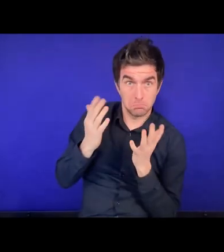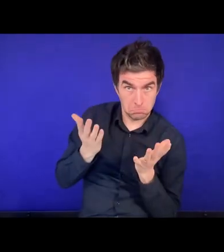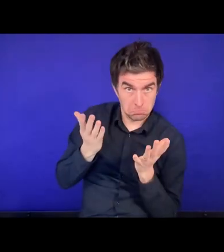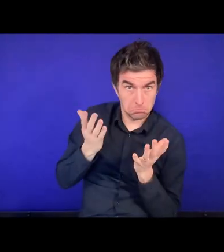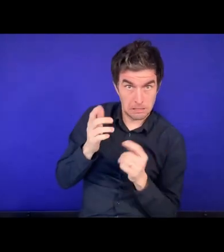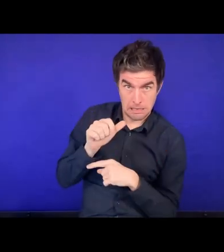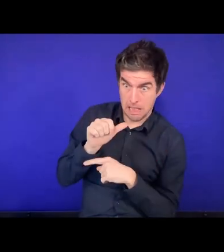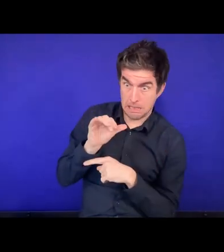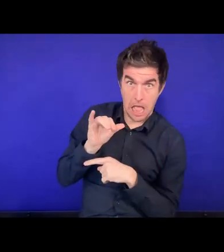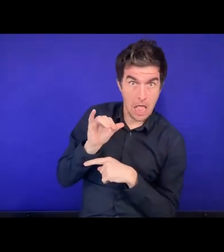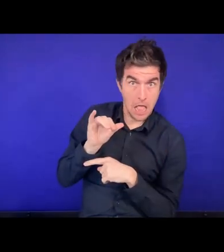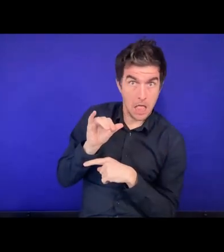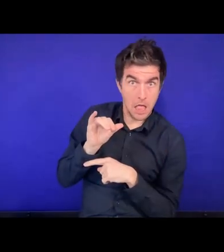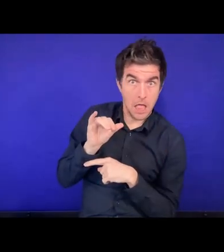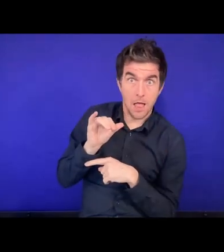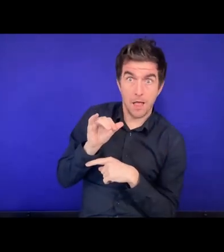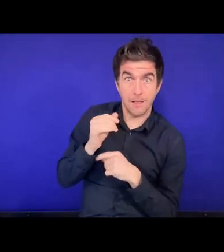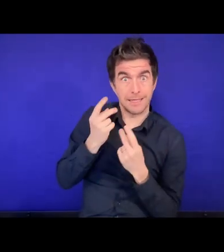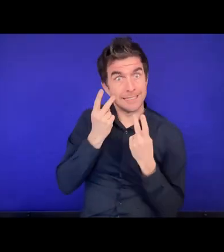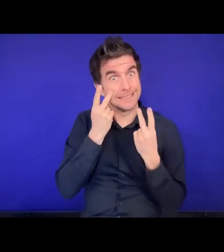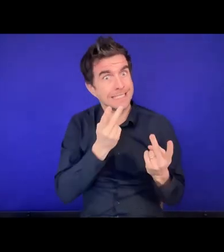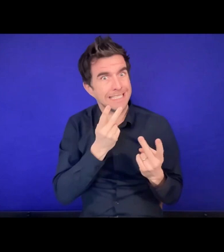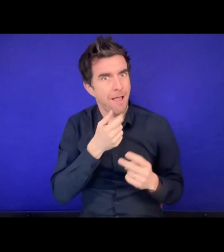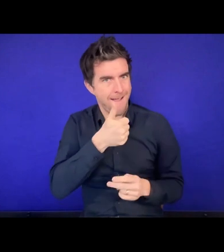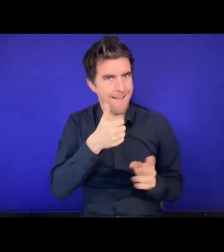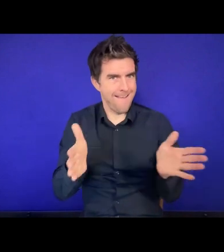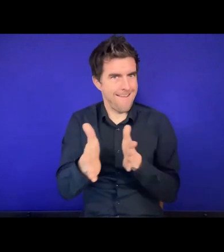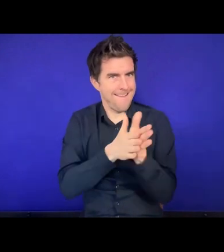and governments to get access to better and